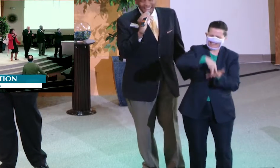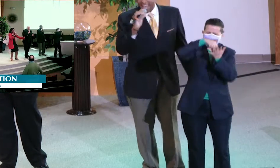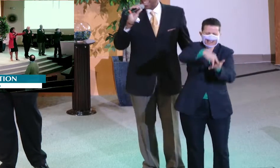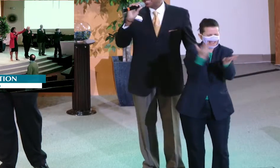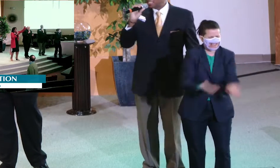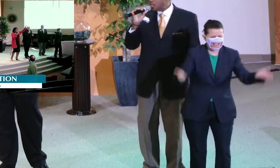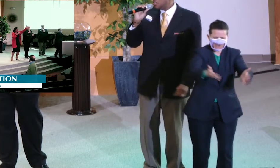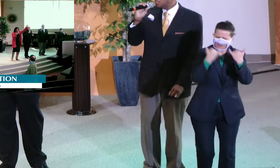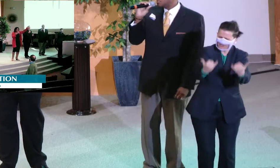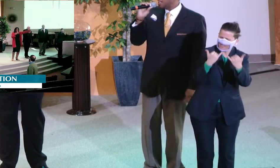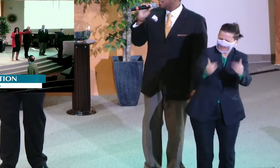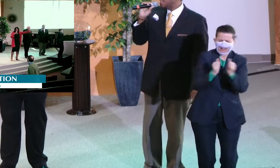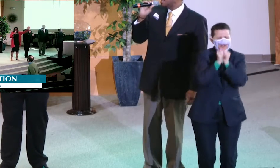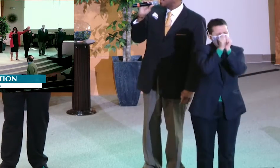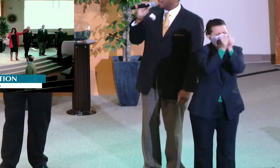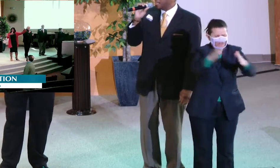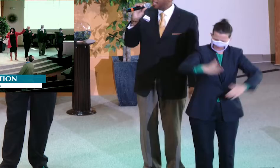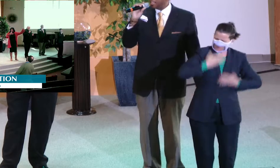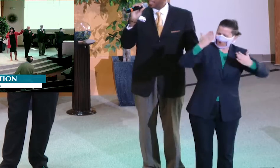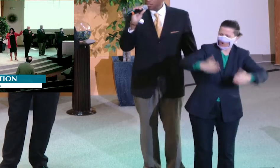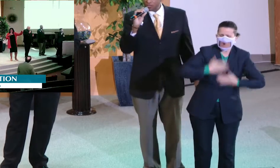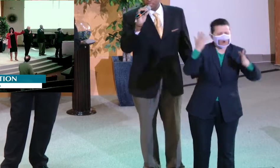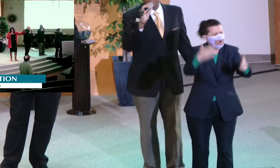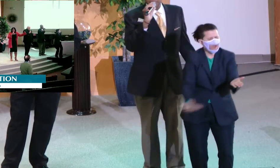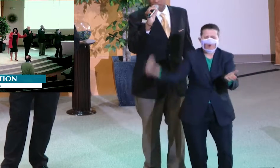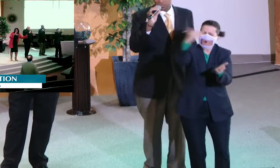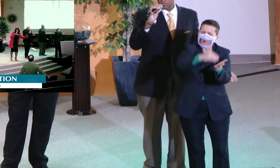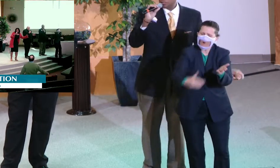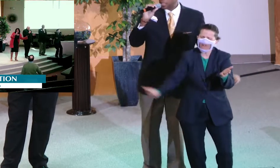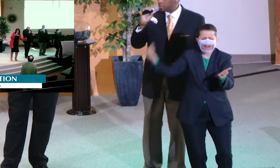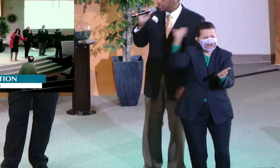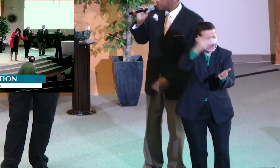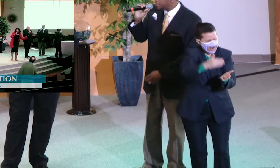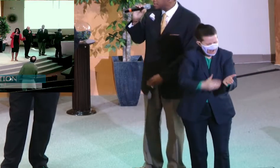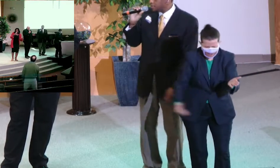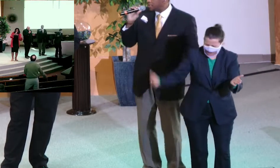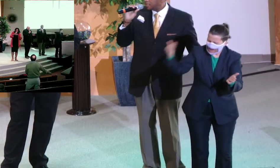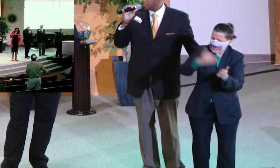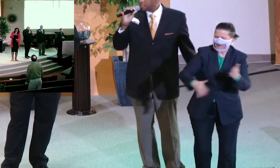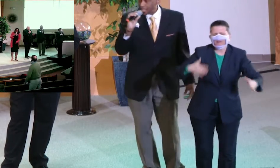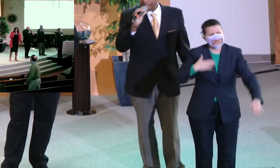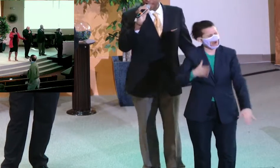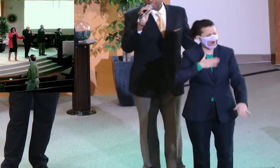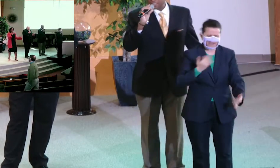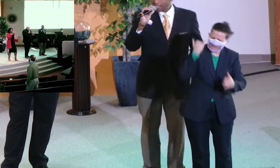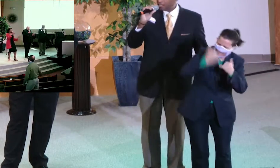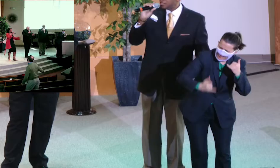joy. Lord, it's because of you. When I was down on my last